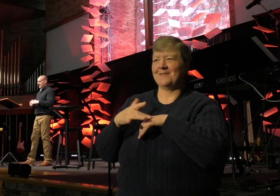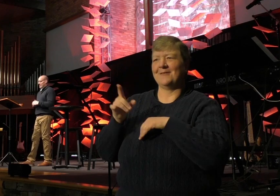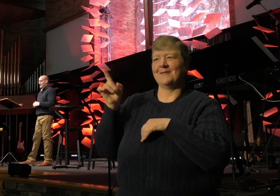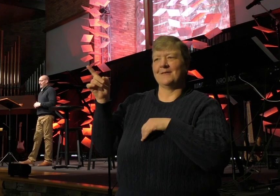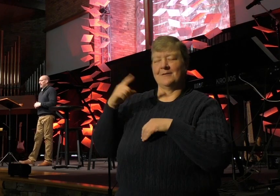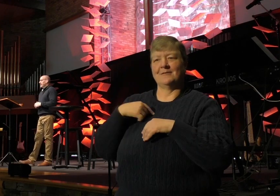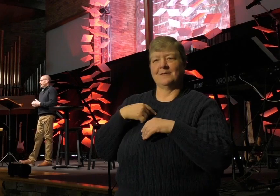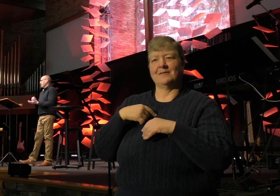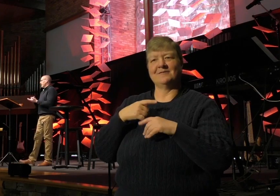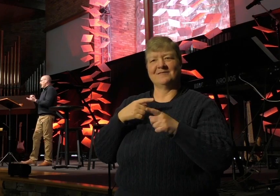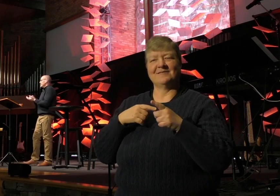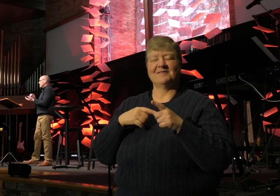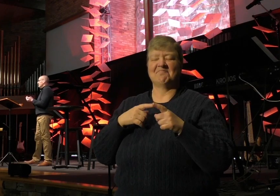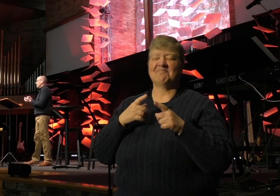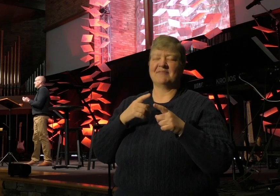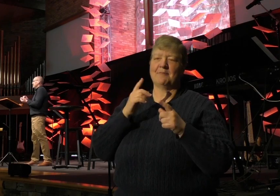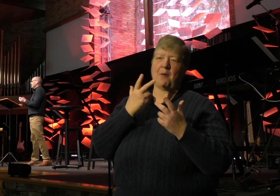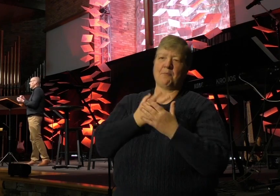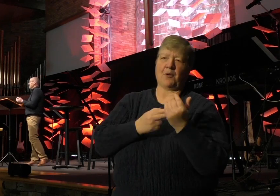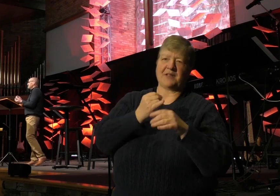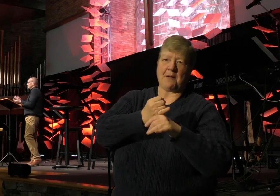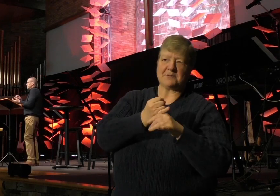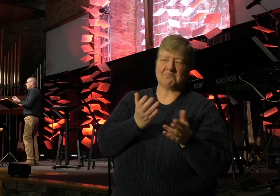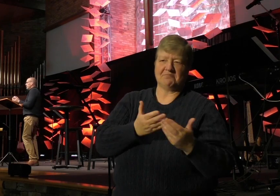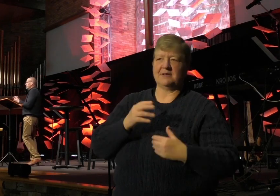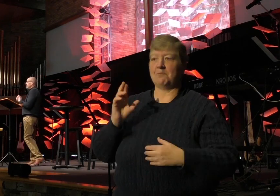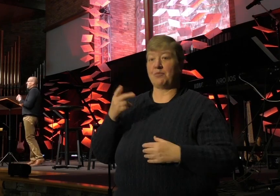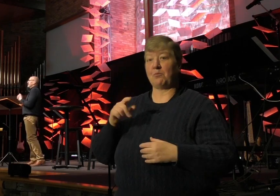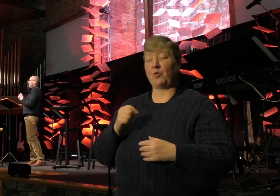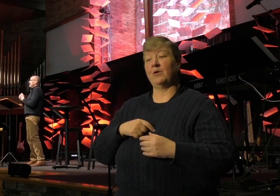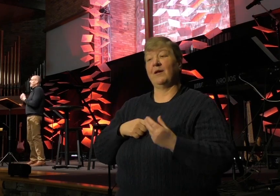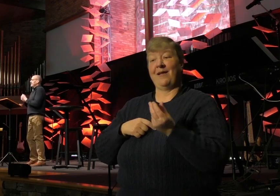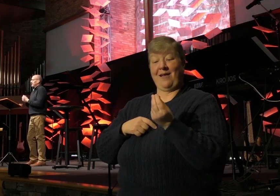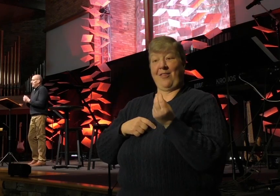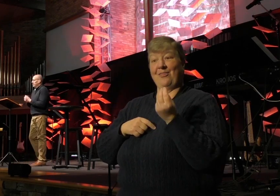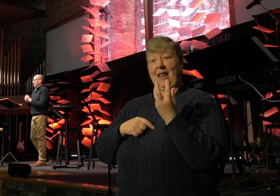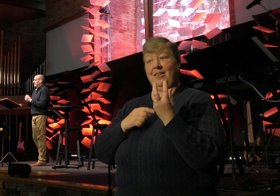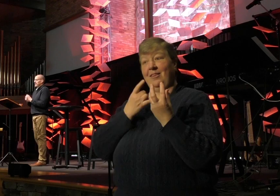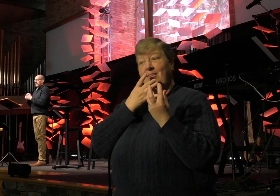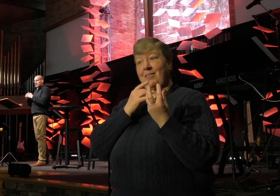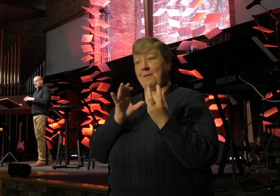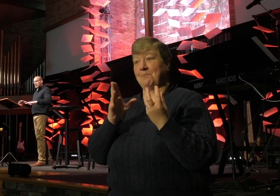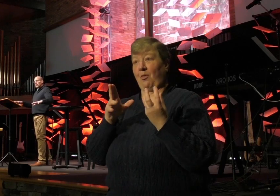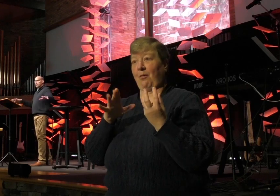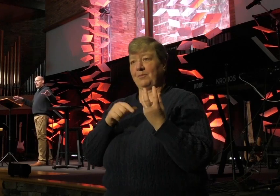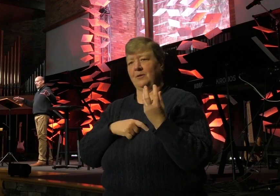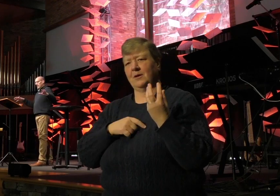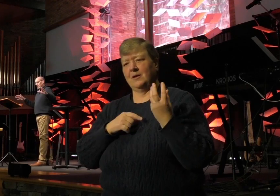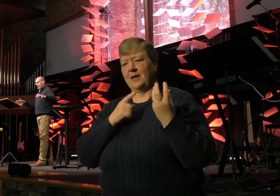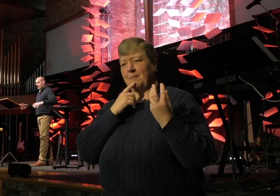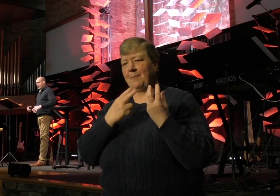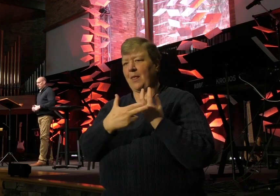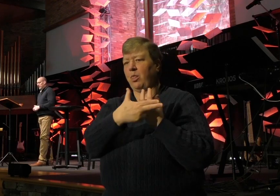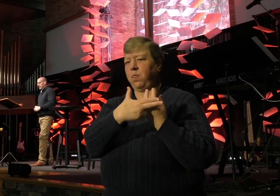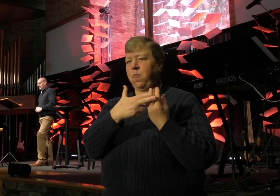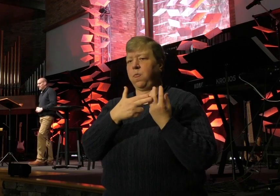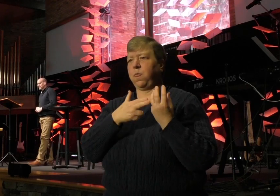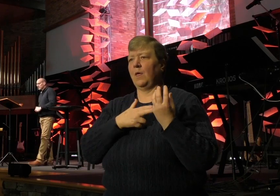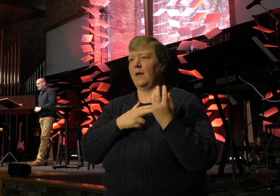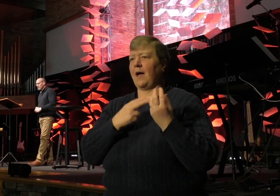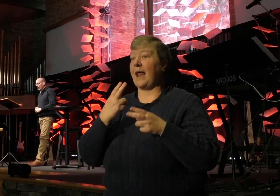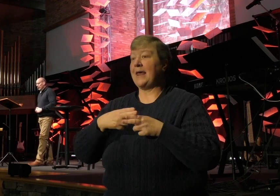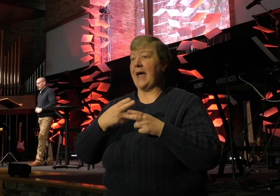our campuses. And I'm going to ask you to think about names that you can write on the light bulb, that you will pray for those